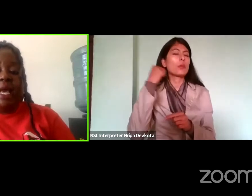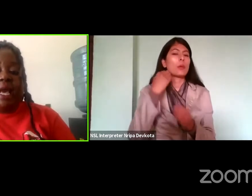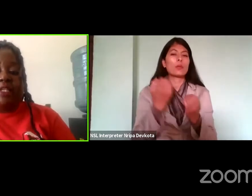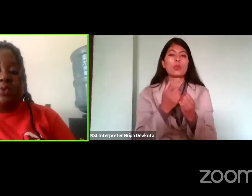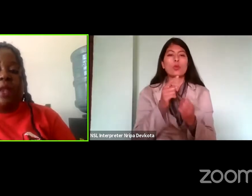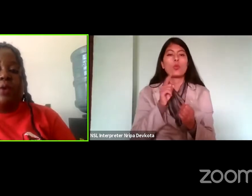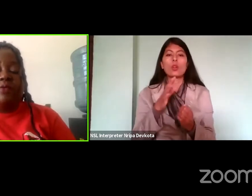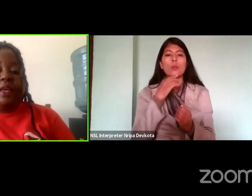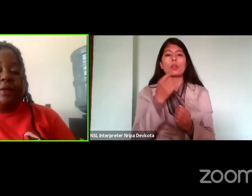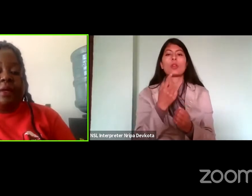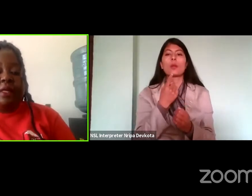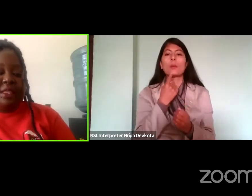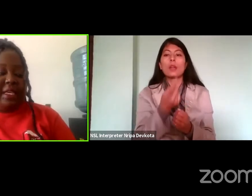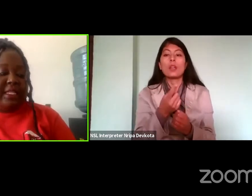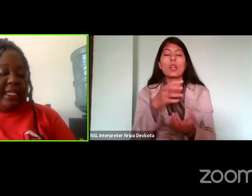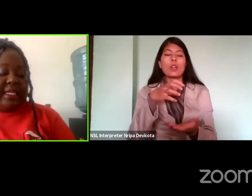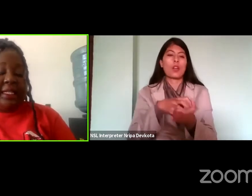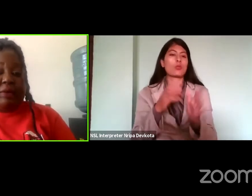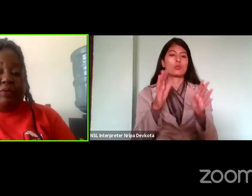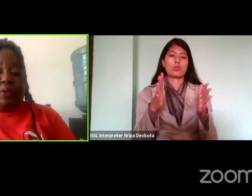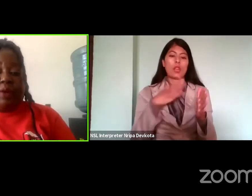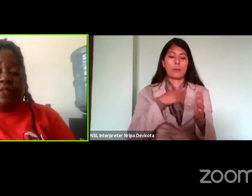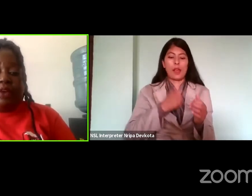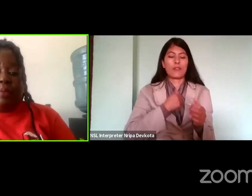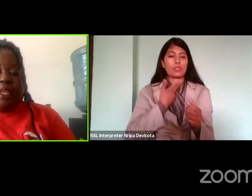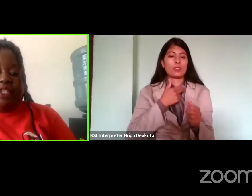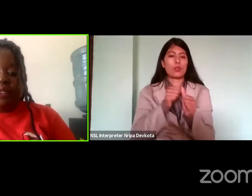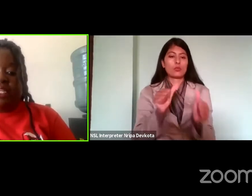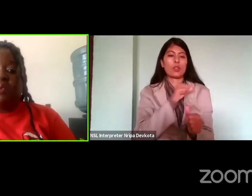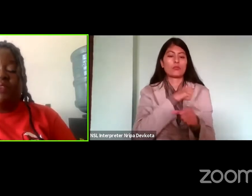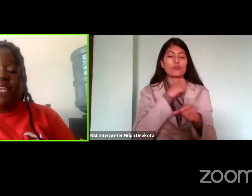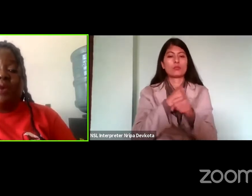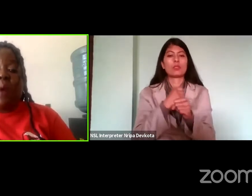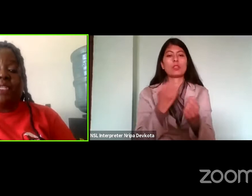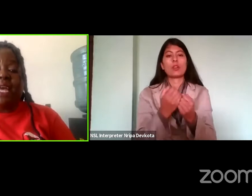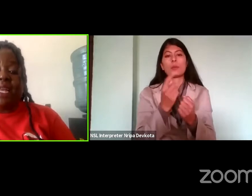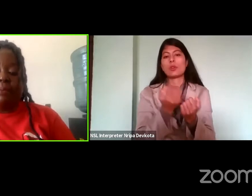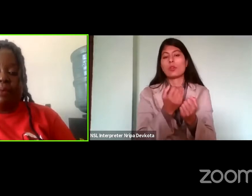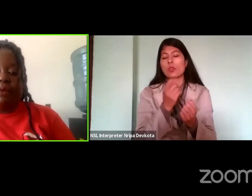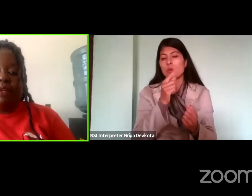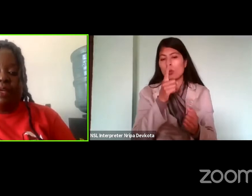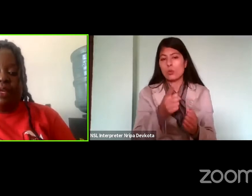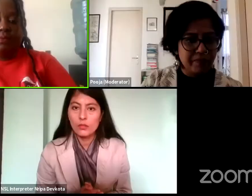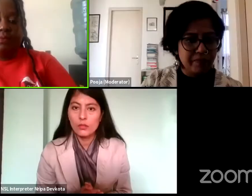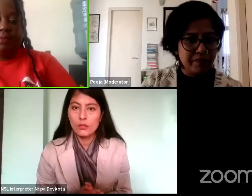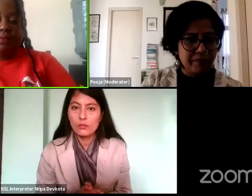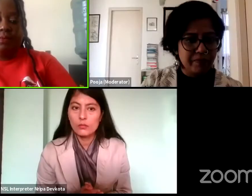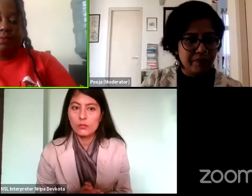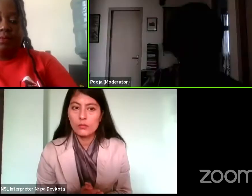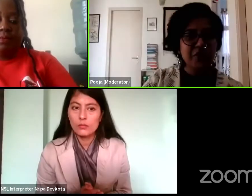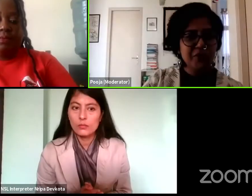this as one of the things that, of the one of the recommendations that we've really worked hard upon.